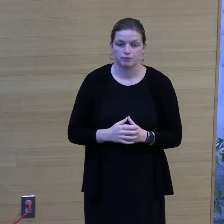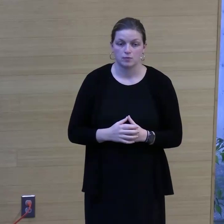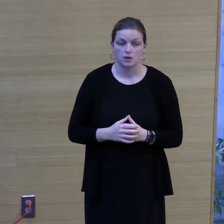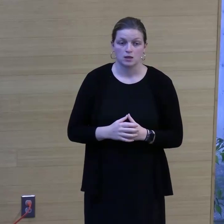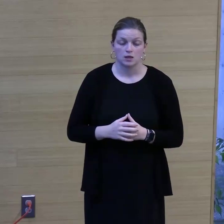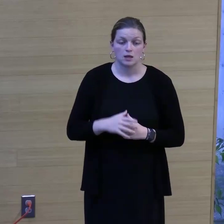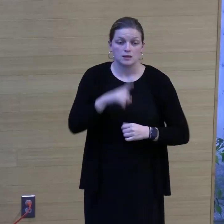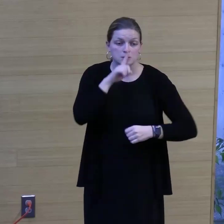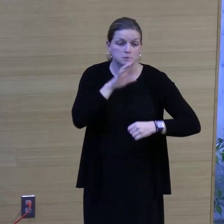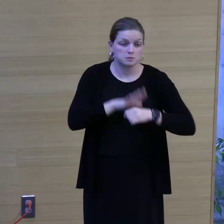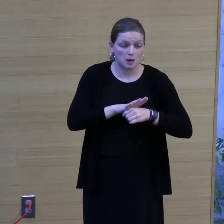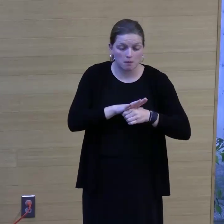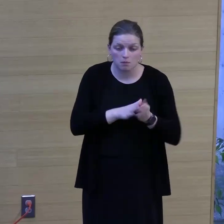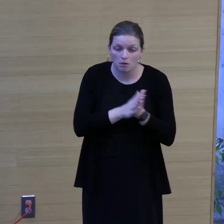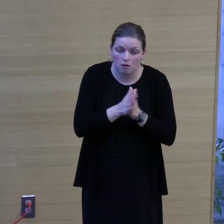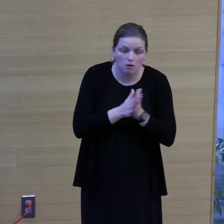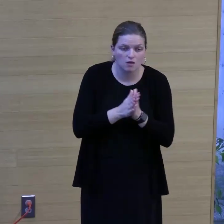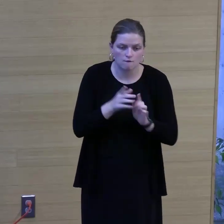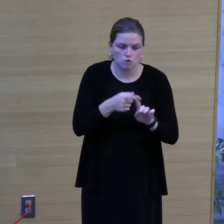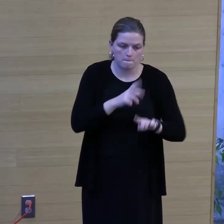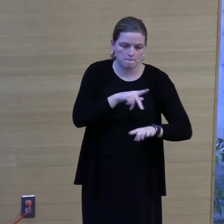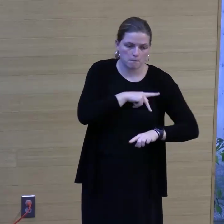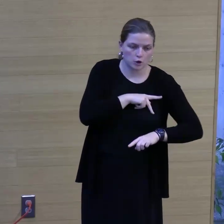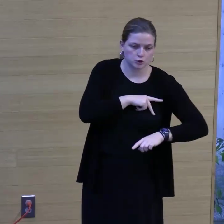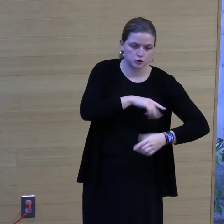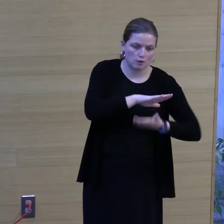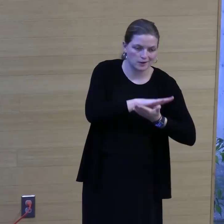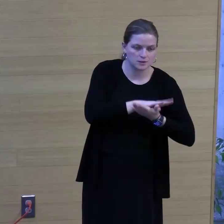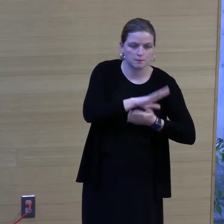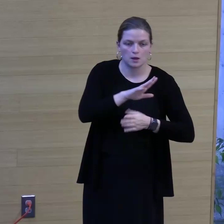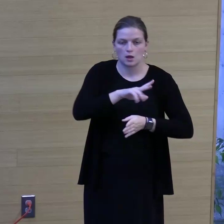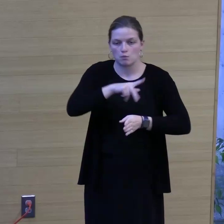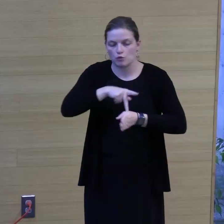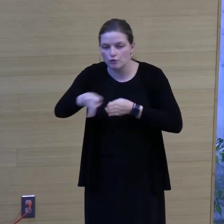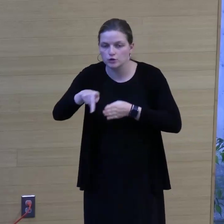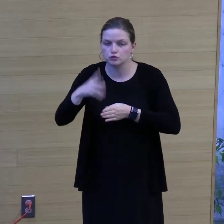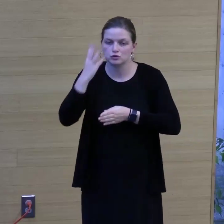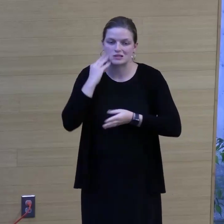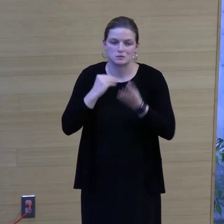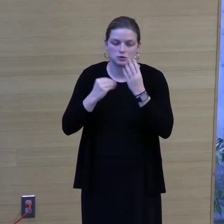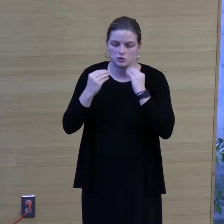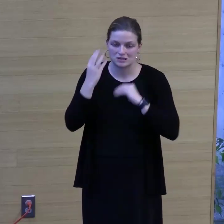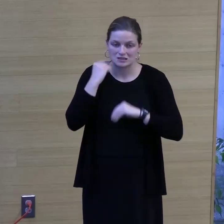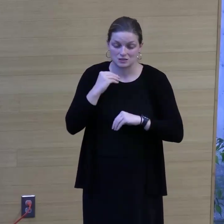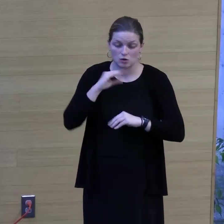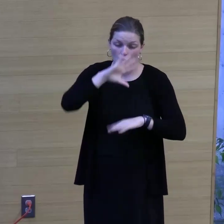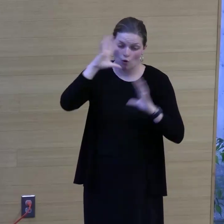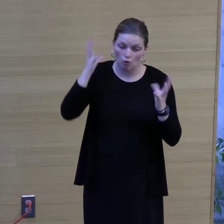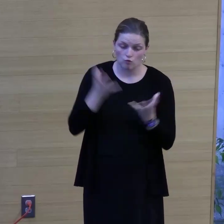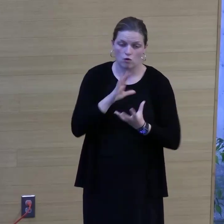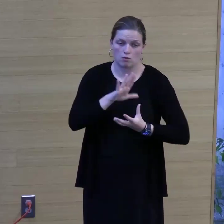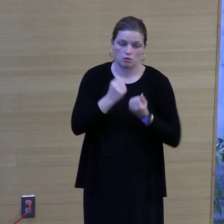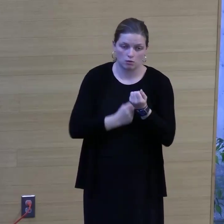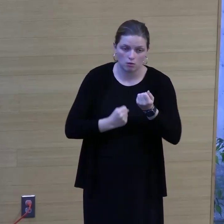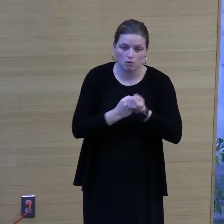This dedication stems from a blend of personal, academic, and professional experiences. Overall, the foundation of